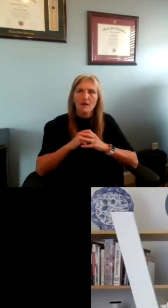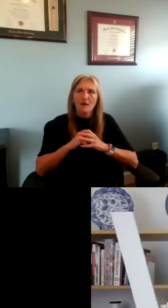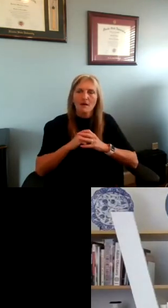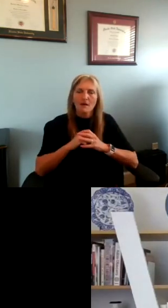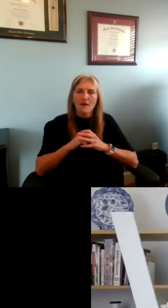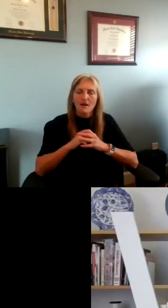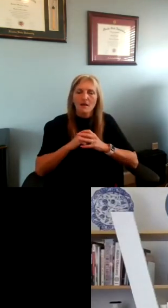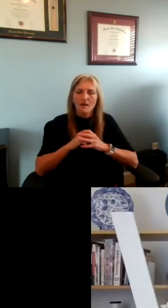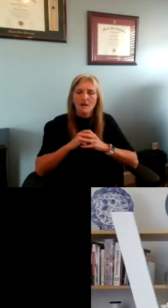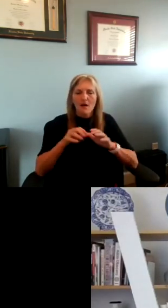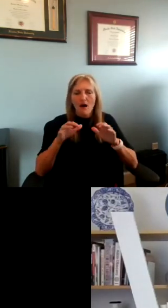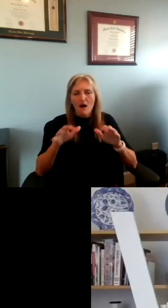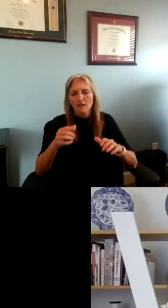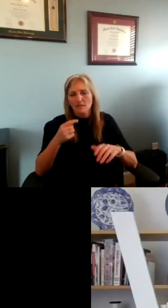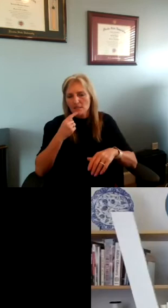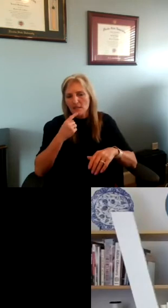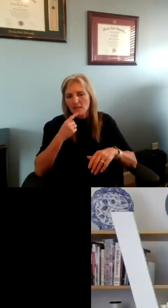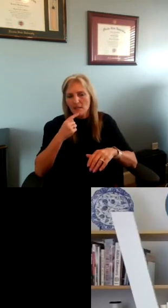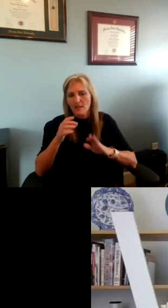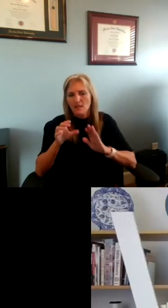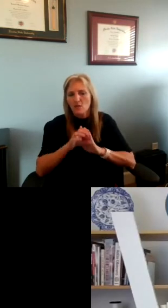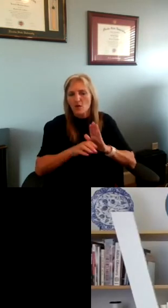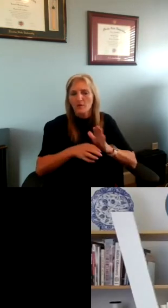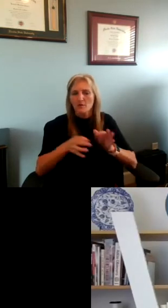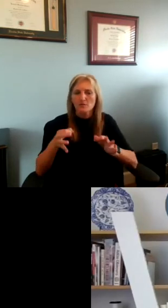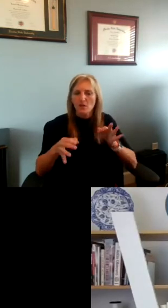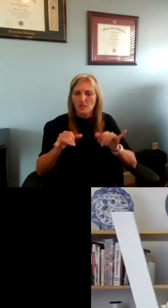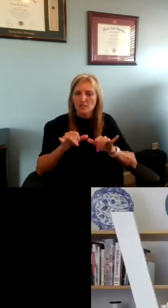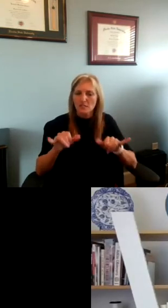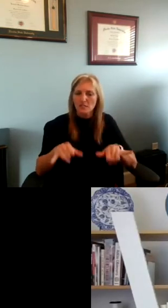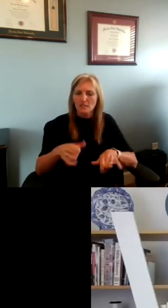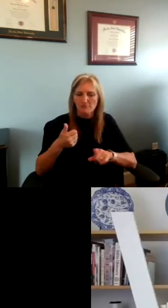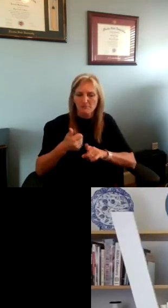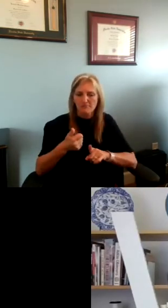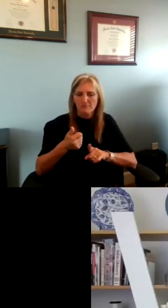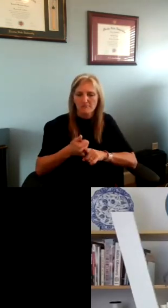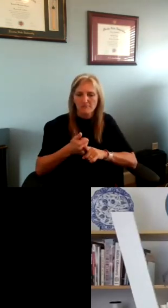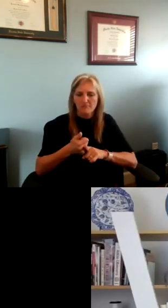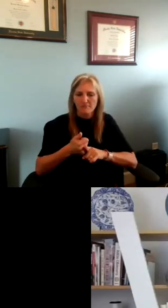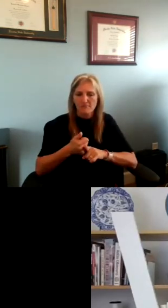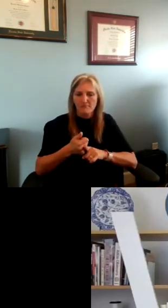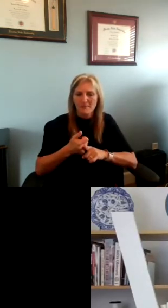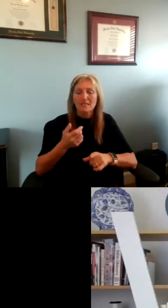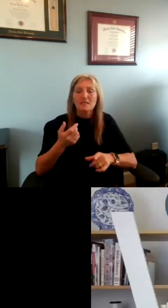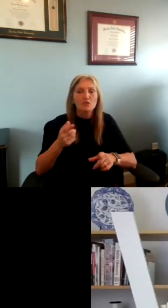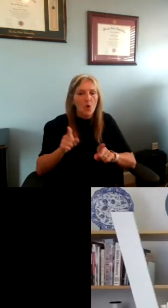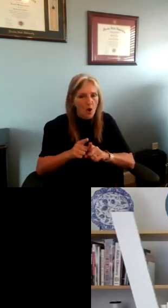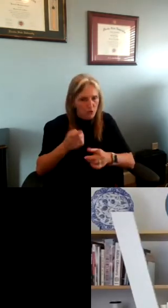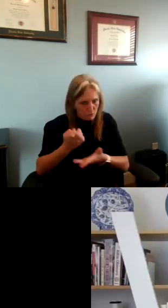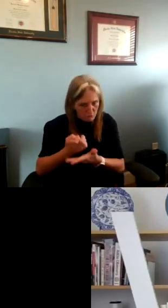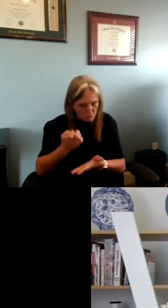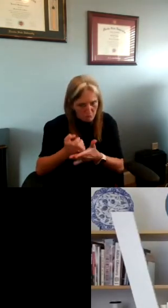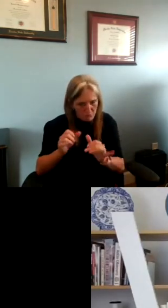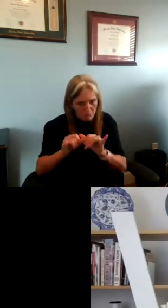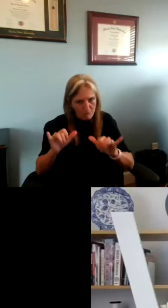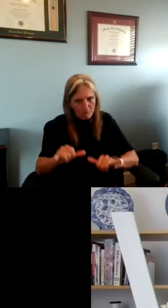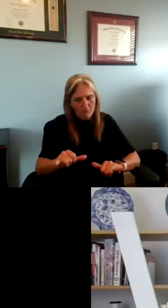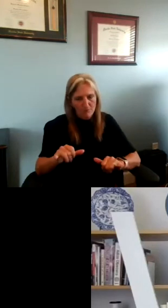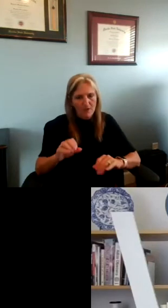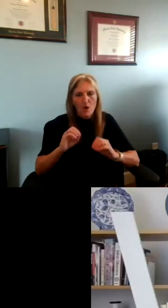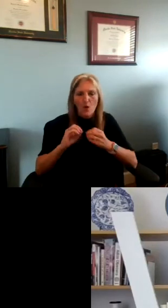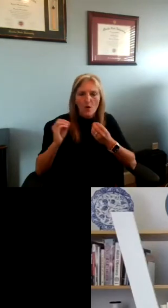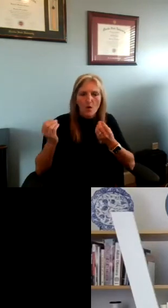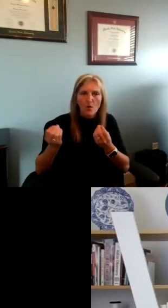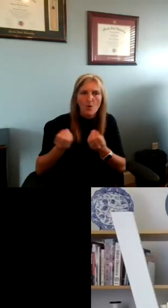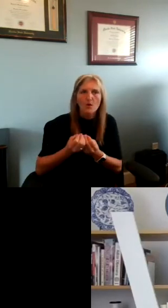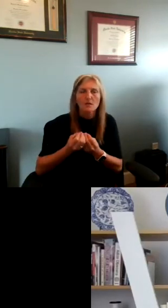they mentioned that, look, the criminal justice system is an economic system. There are organizations